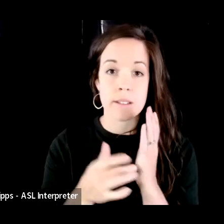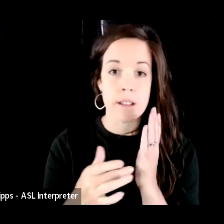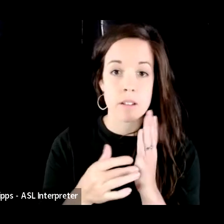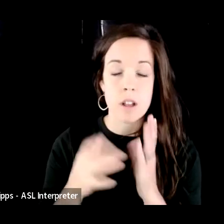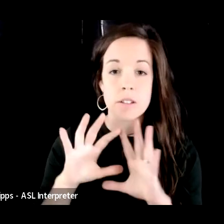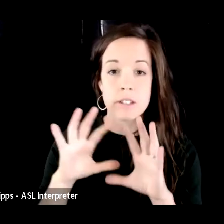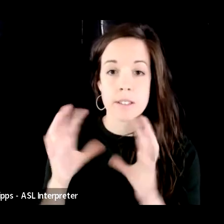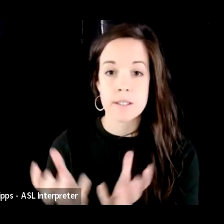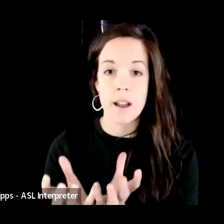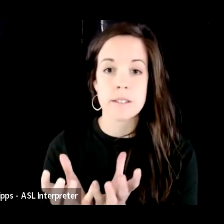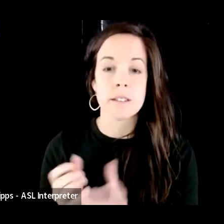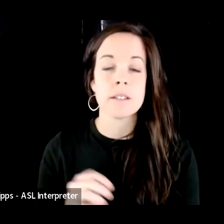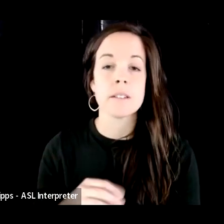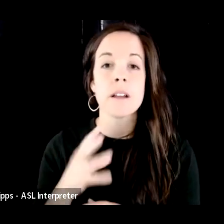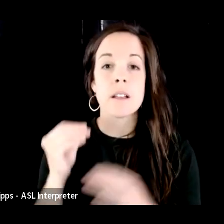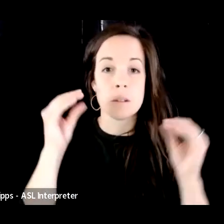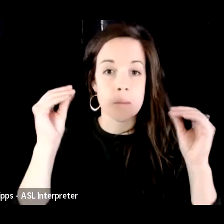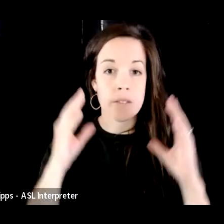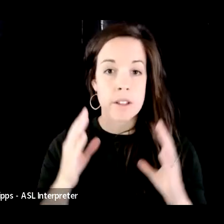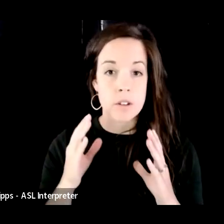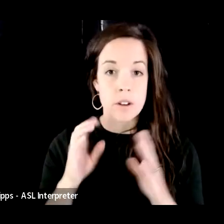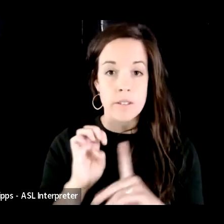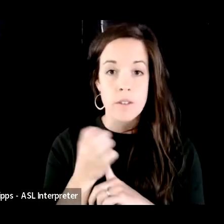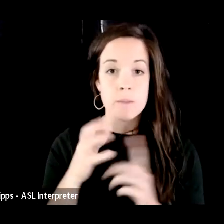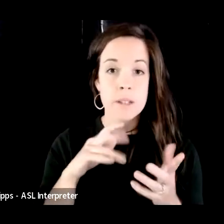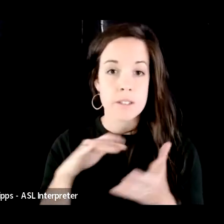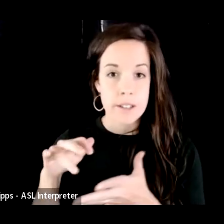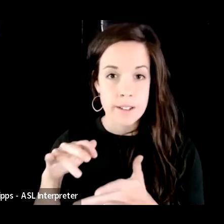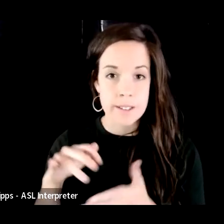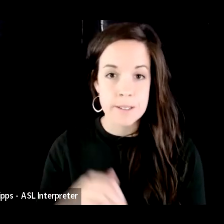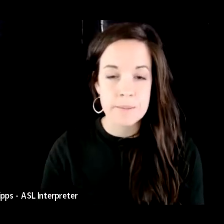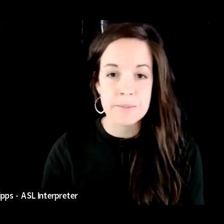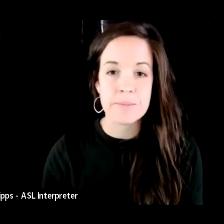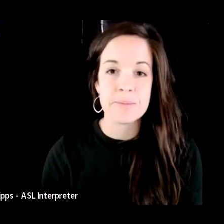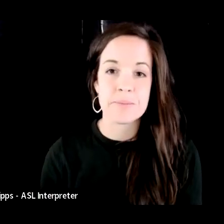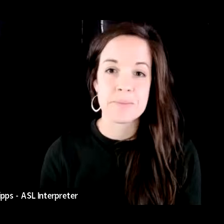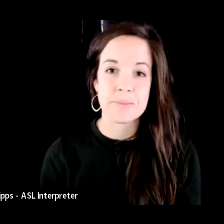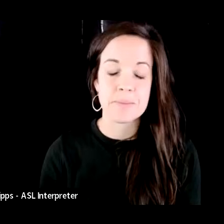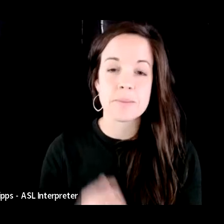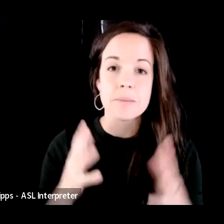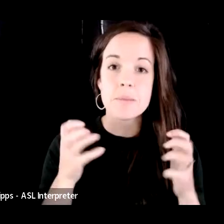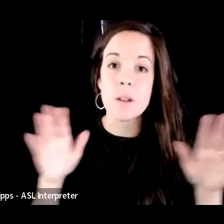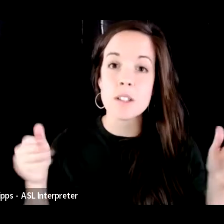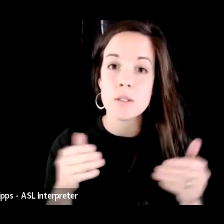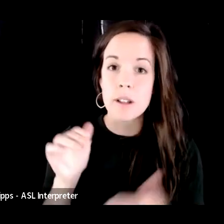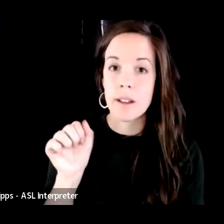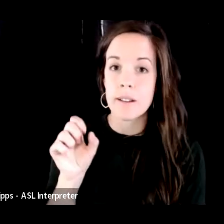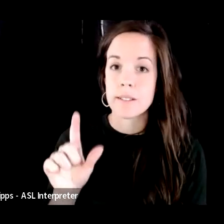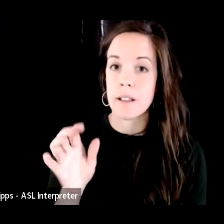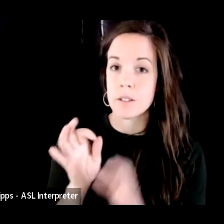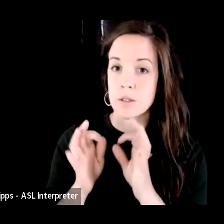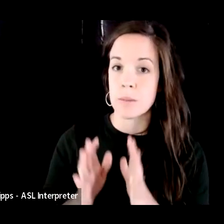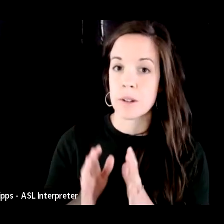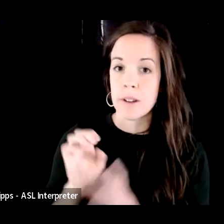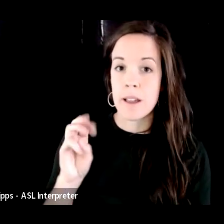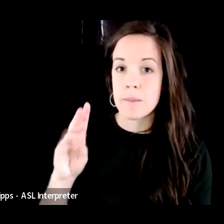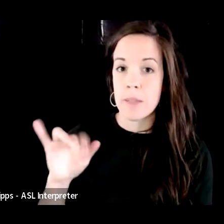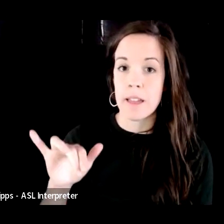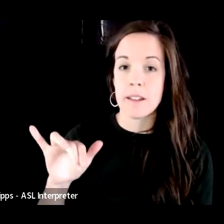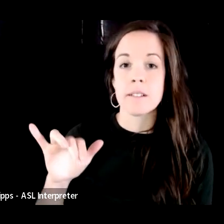Society, and a professor of environmental studies. I'd like to introduce our ASL interpreter, Emily